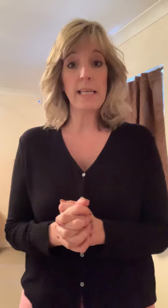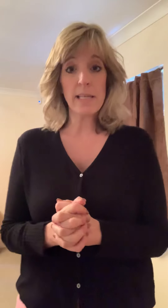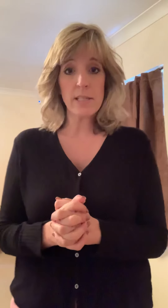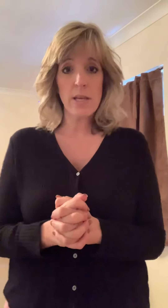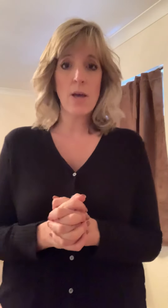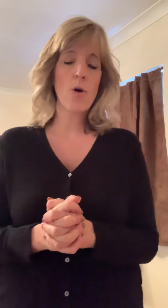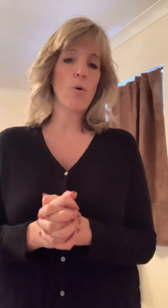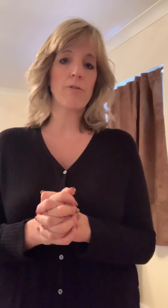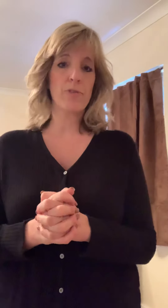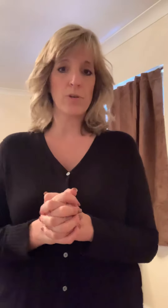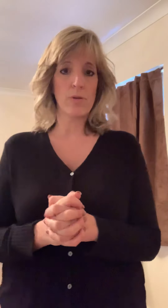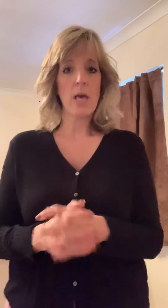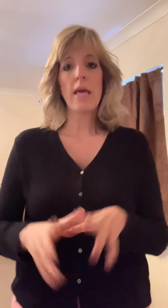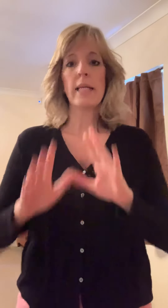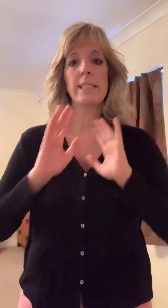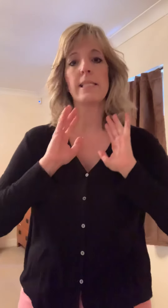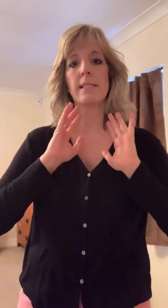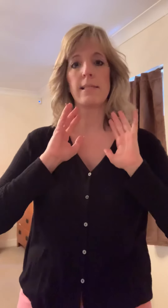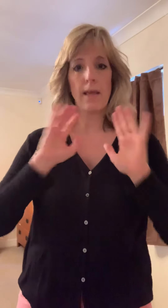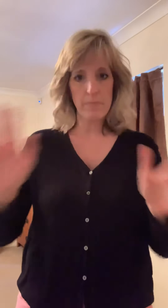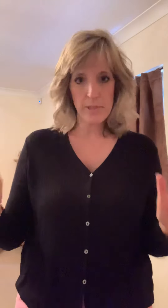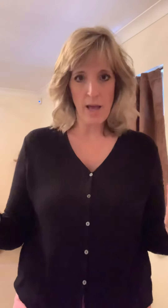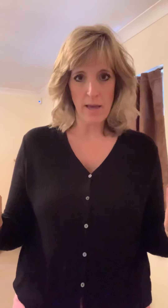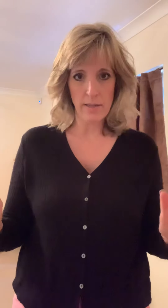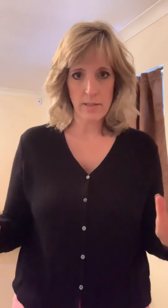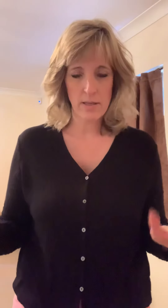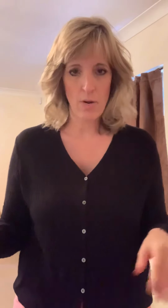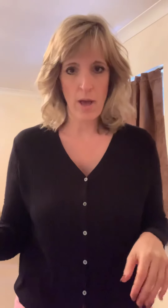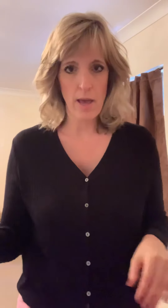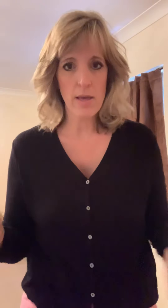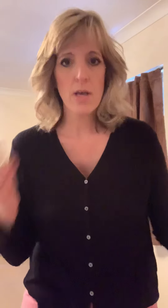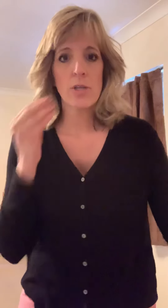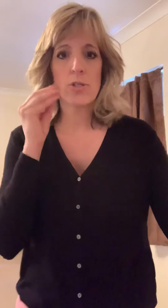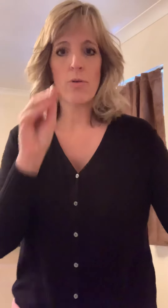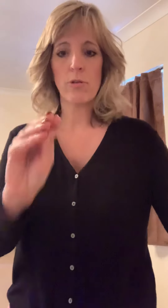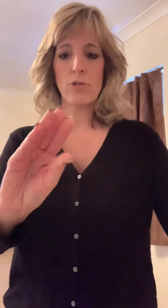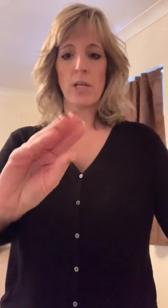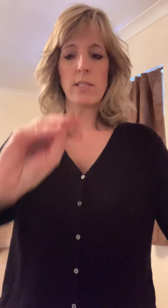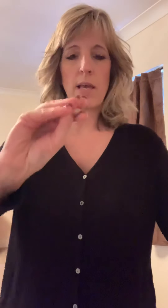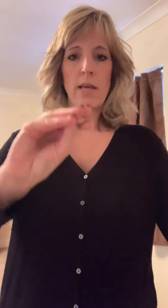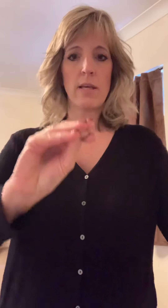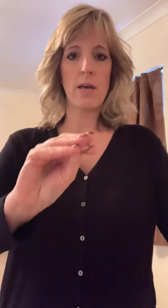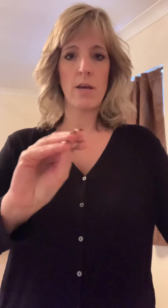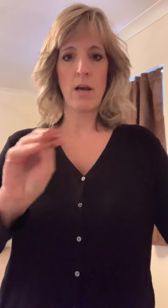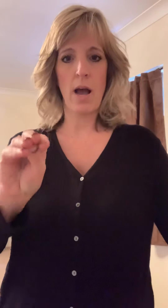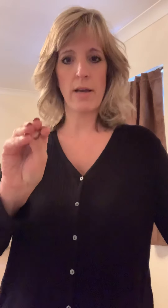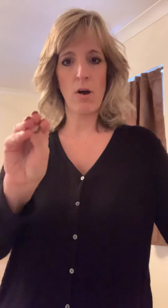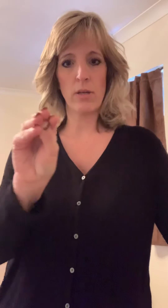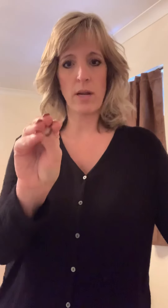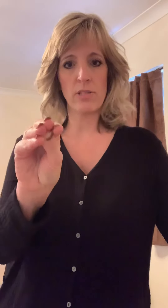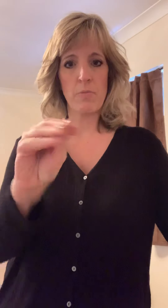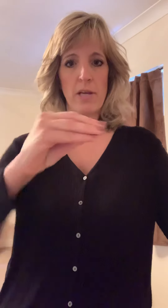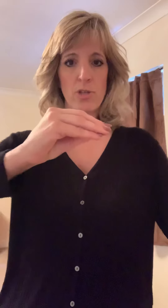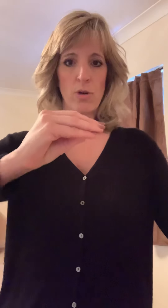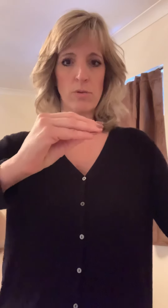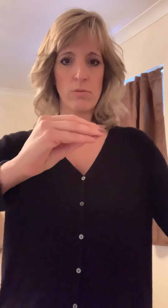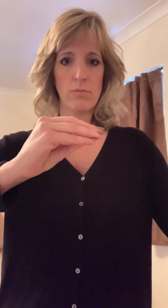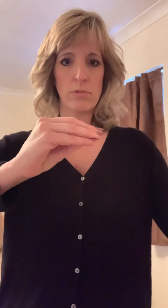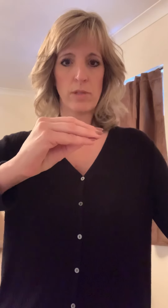eat or food. It's the same sign, okay? So you just take, I call it our smashed O